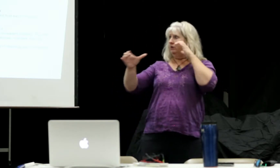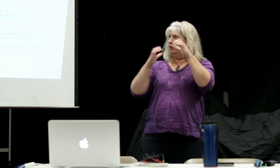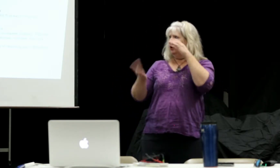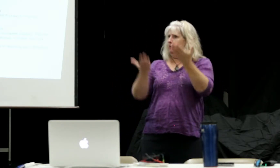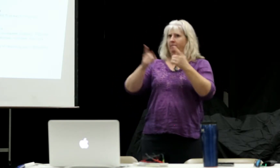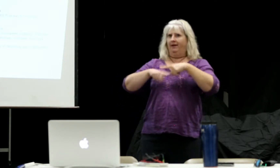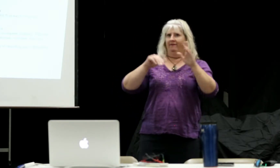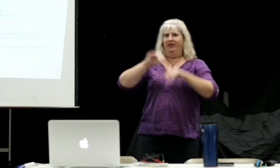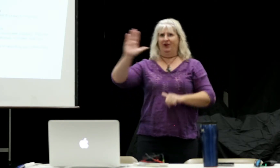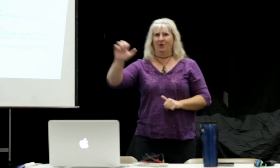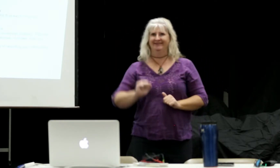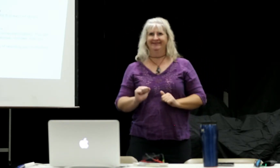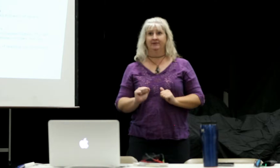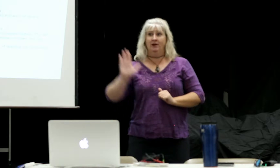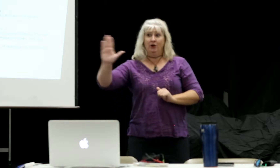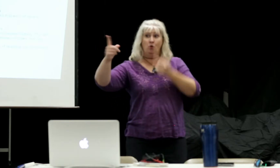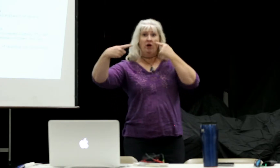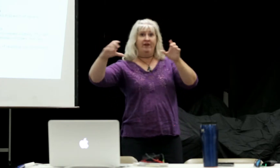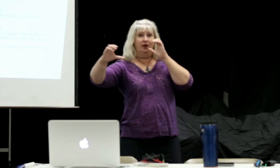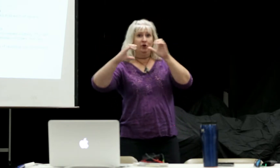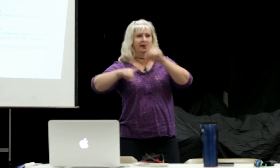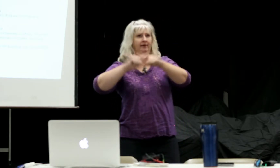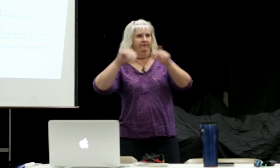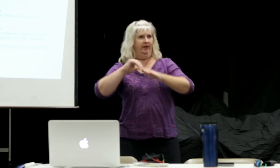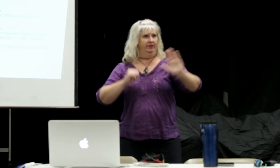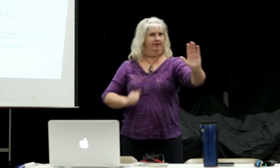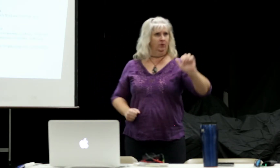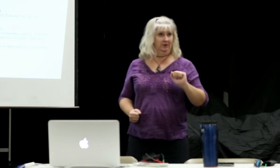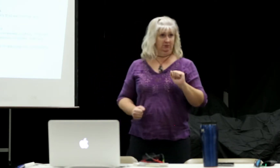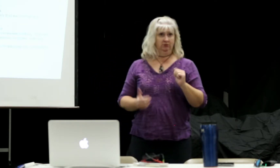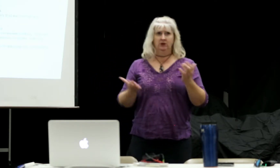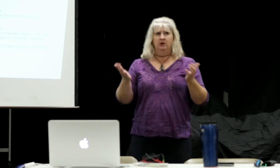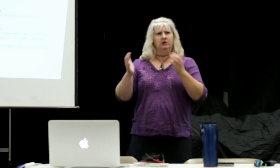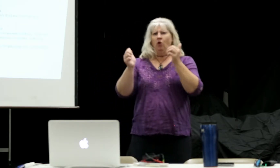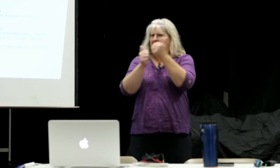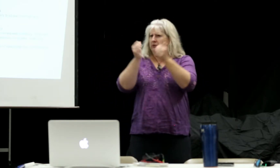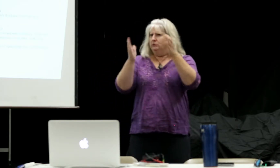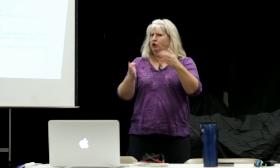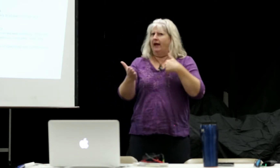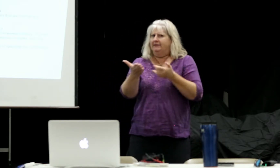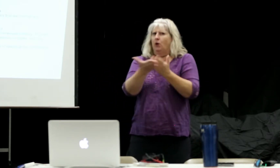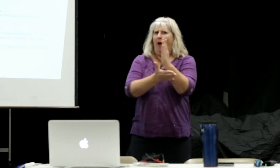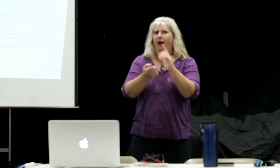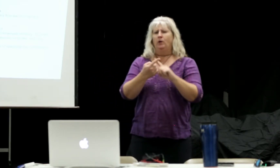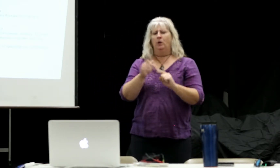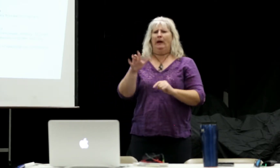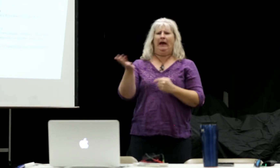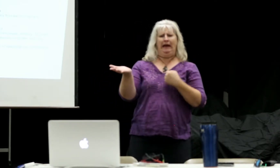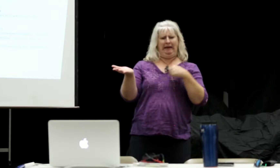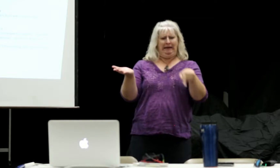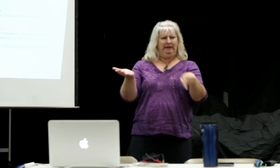effective communication. Because my definition of effective communication or what's effective for me is different for me than it is for